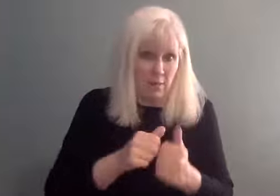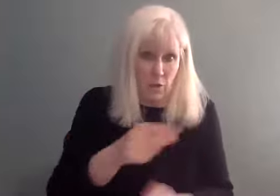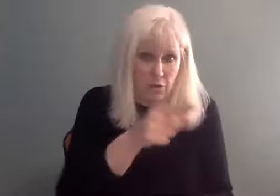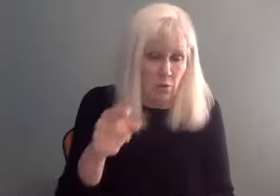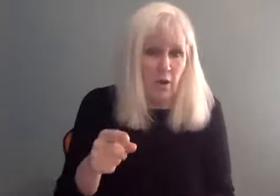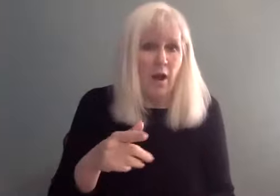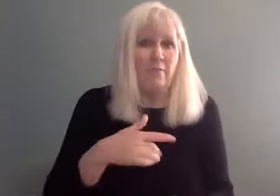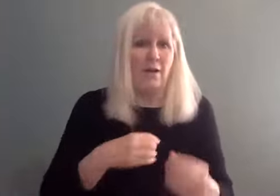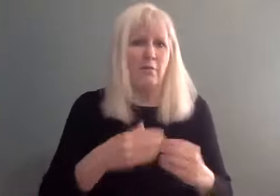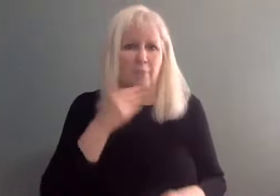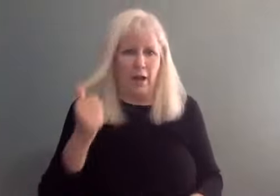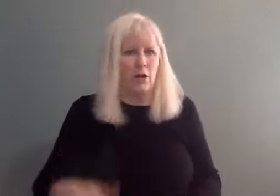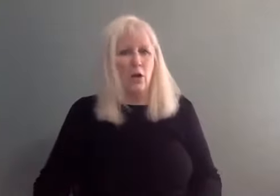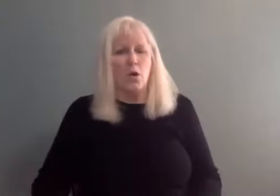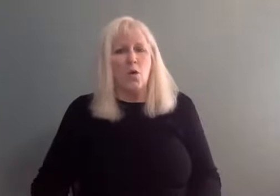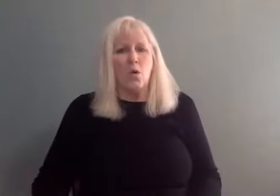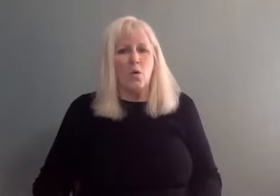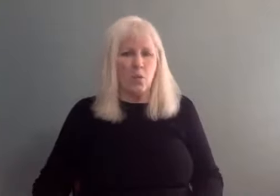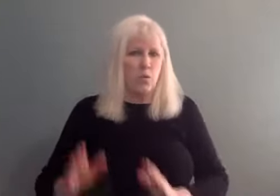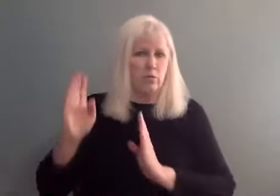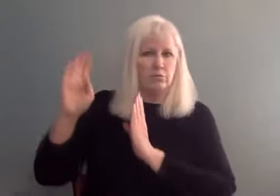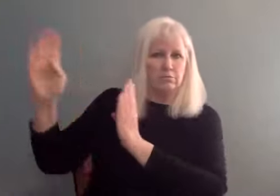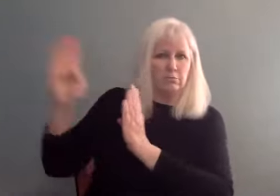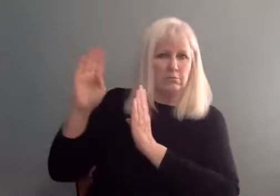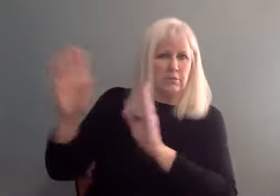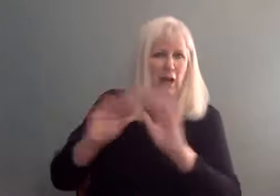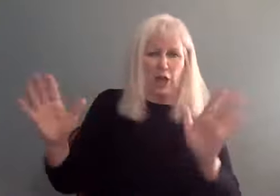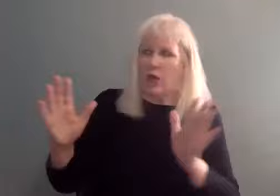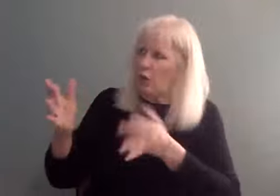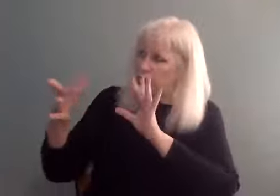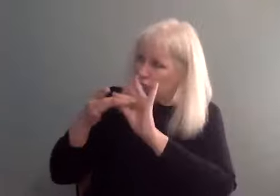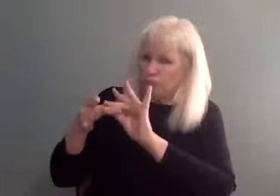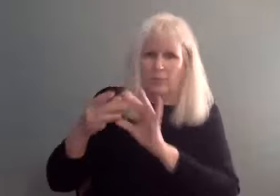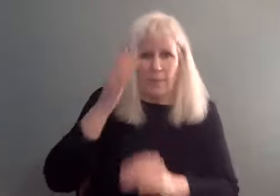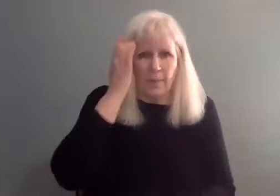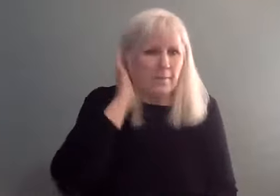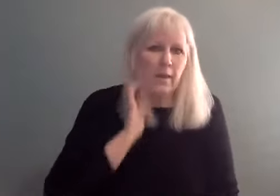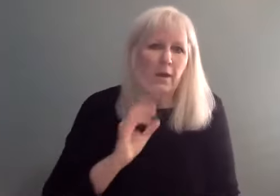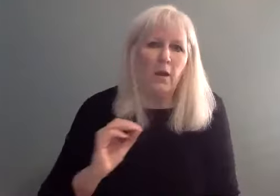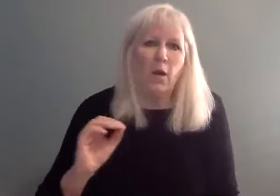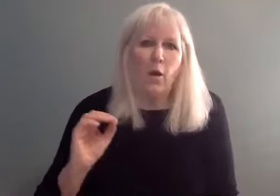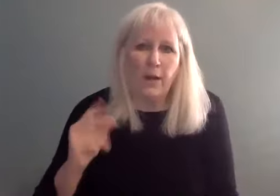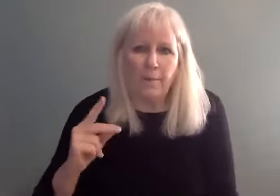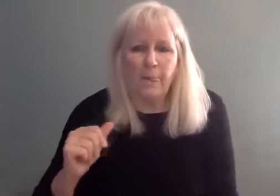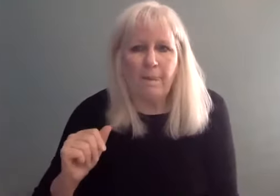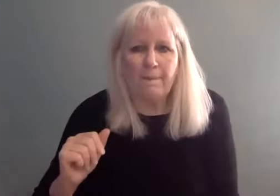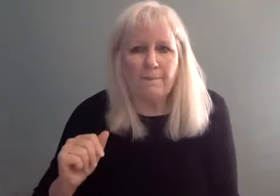clear channel. All right, so let's see. I always note you guys, but I'm an experiential